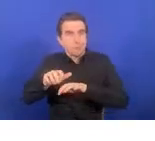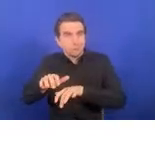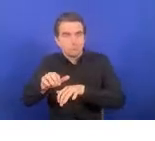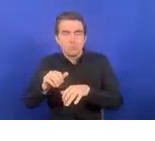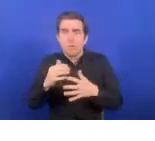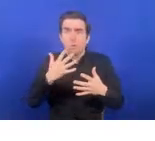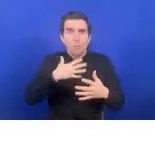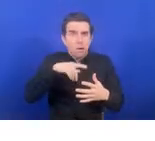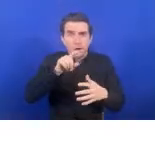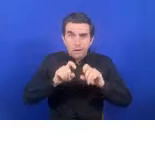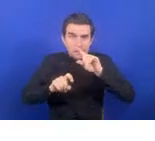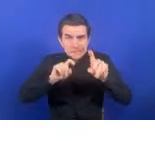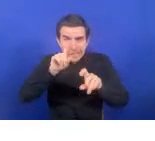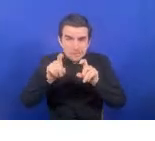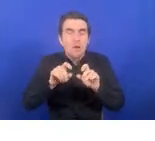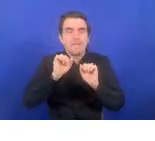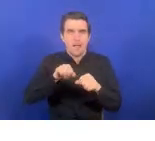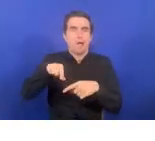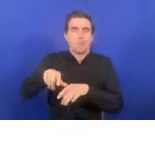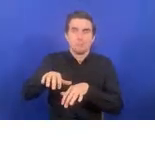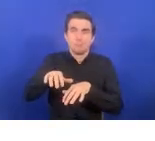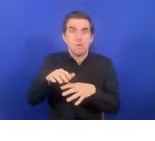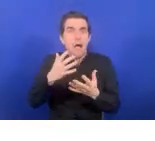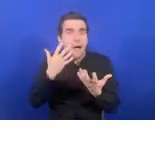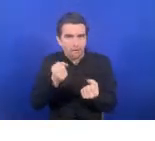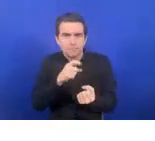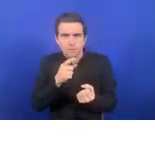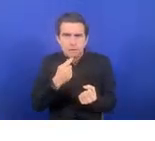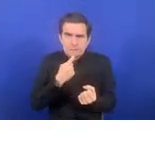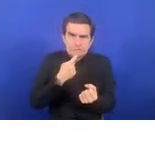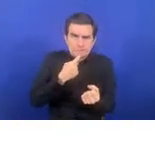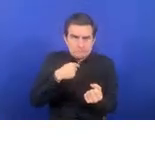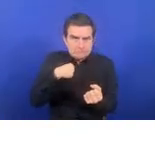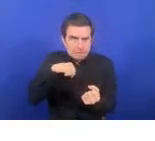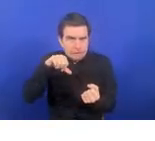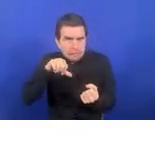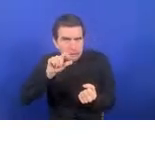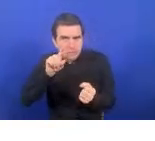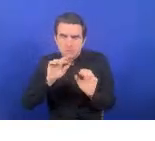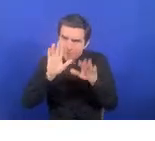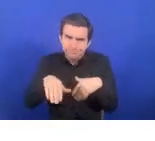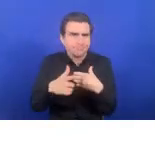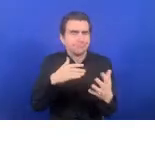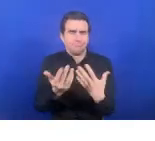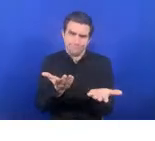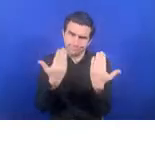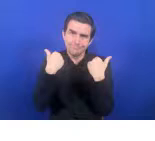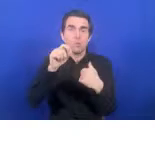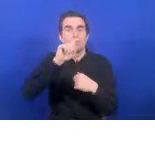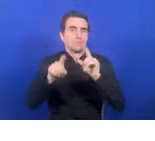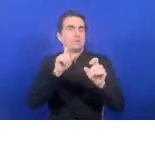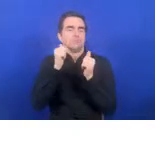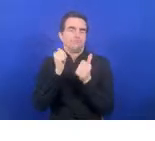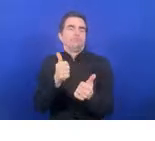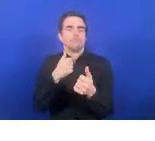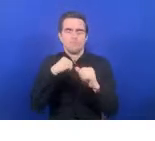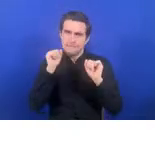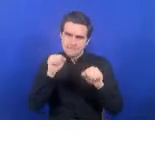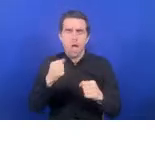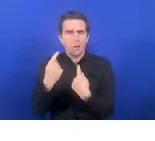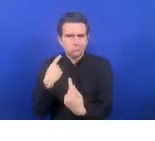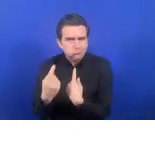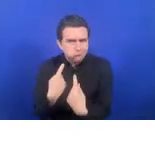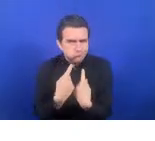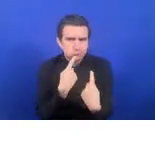mean inside public sector institutions? And again, you may find there's something here that you can do. So do we have